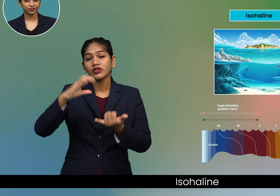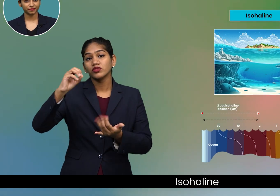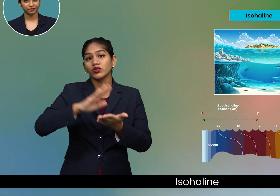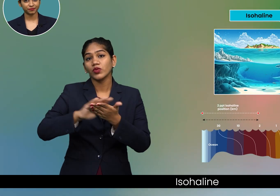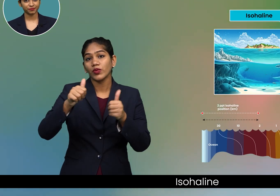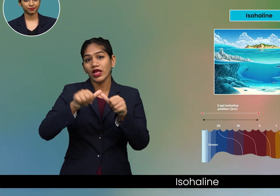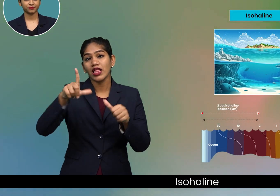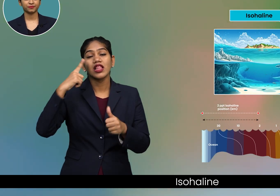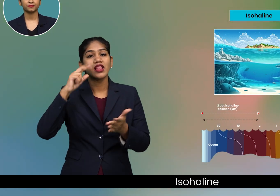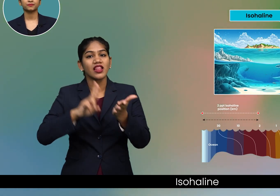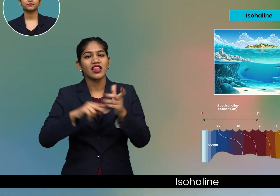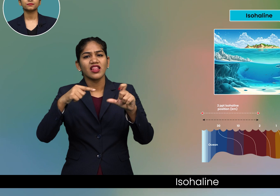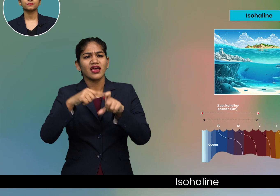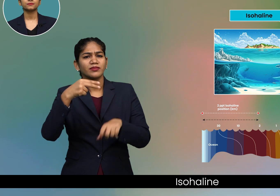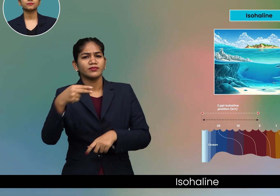Isohaline,